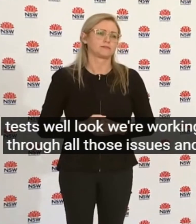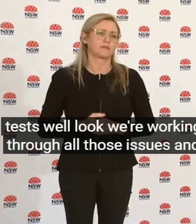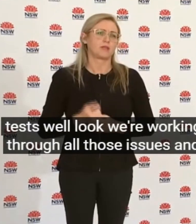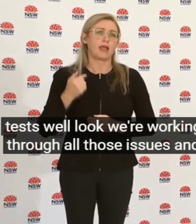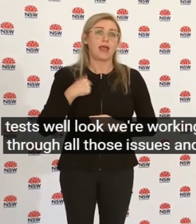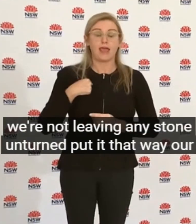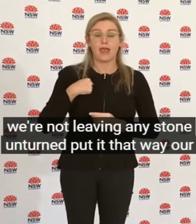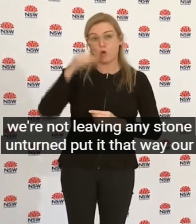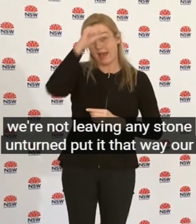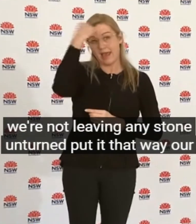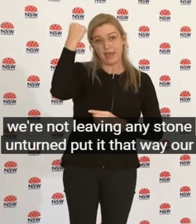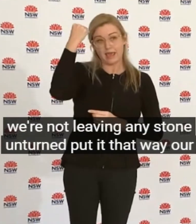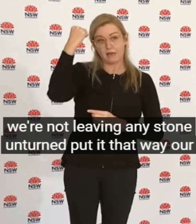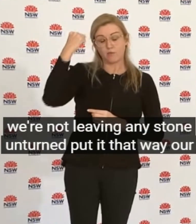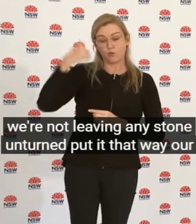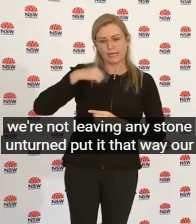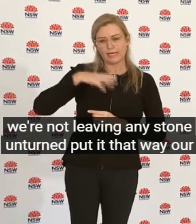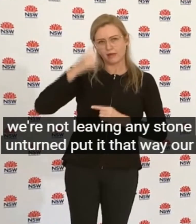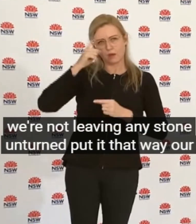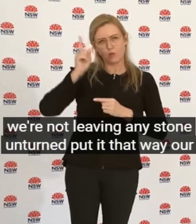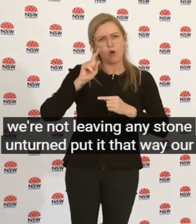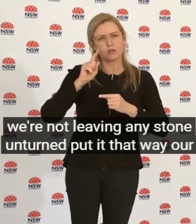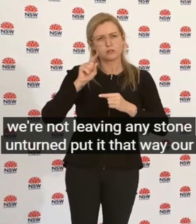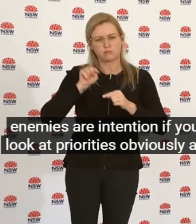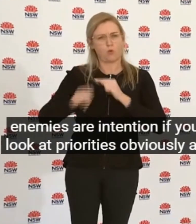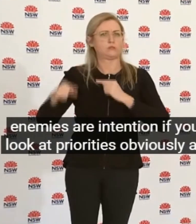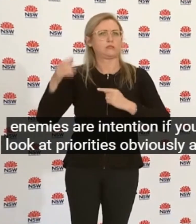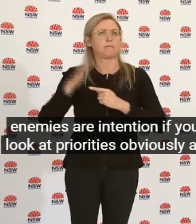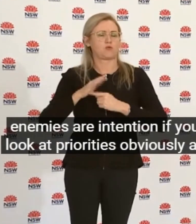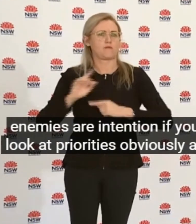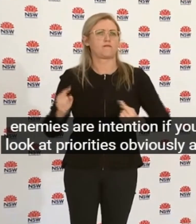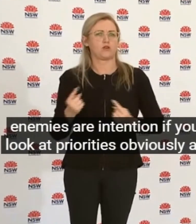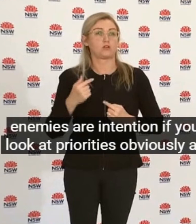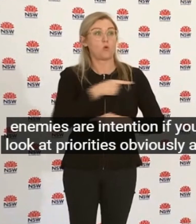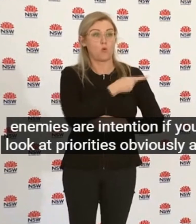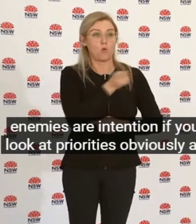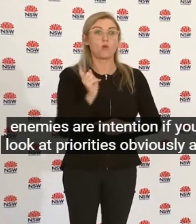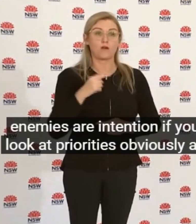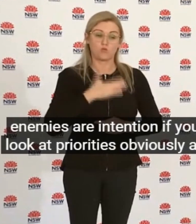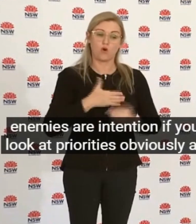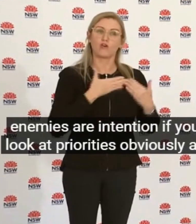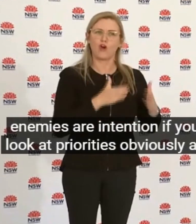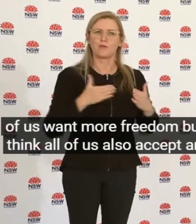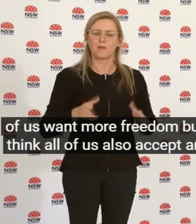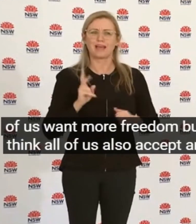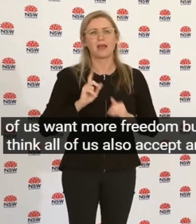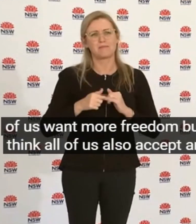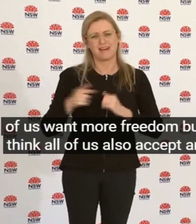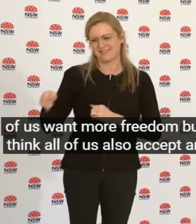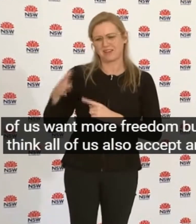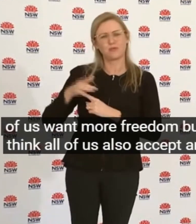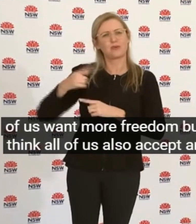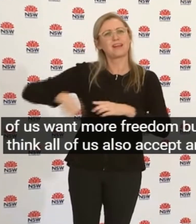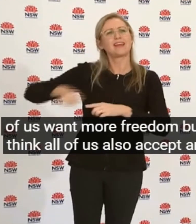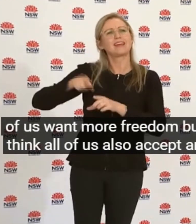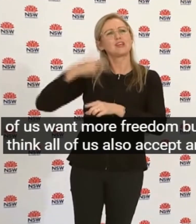our intention, if you look at priorities, obviously all of us want more freedom, but I think all of us also accept and understand that Year 12 attaining those credentials is so